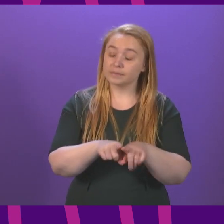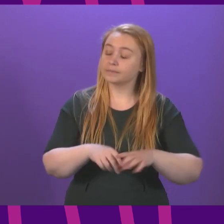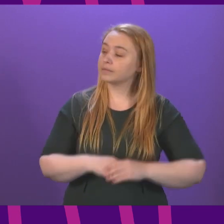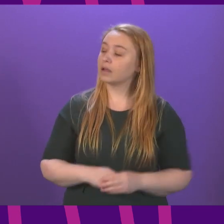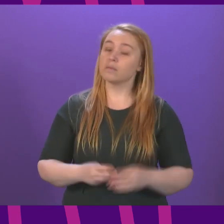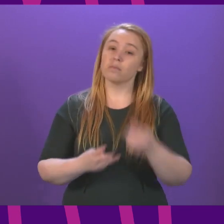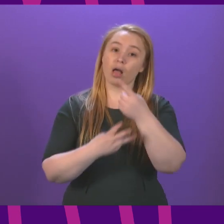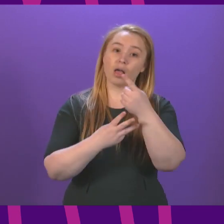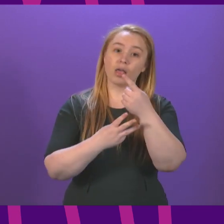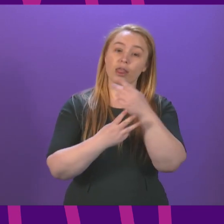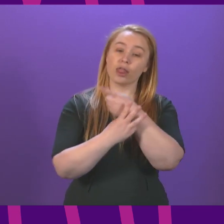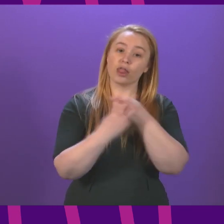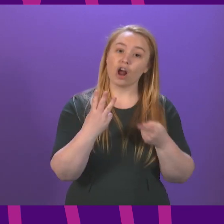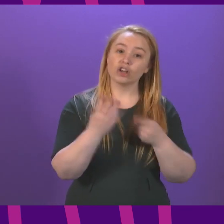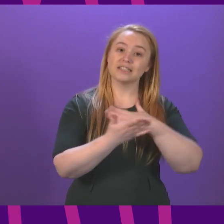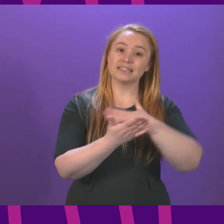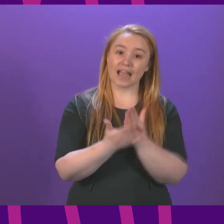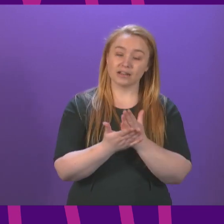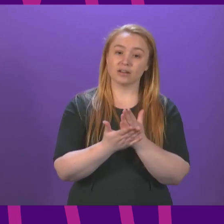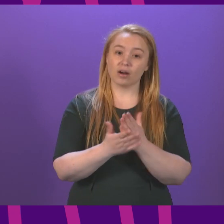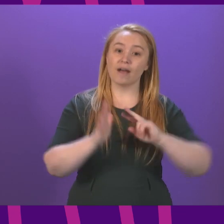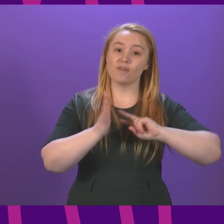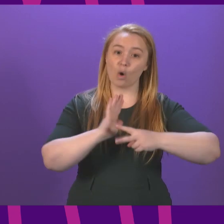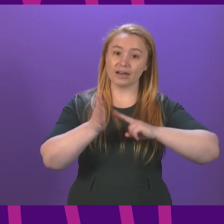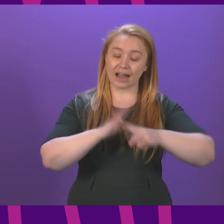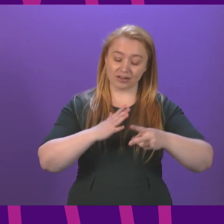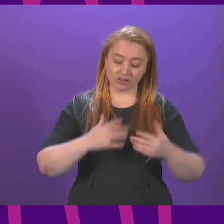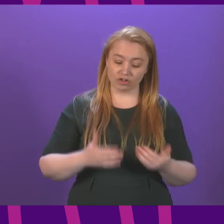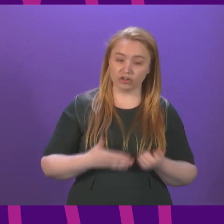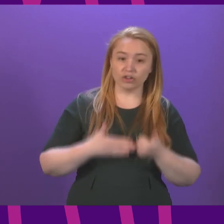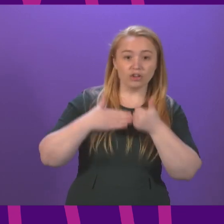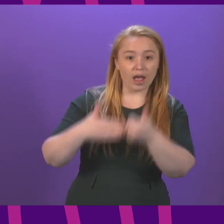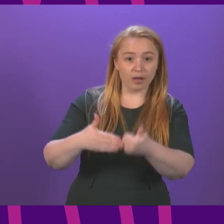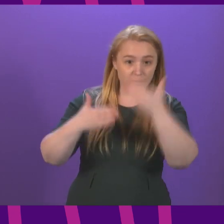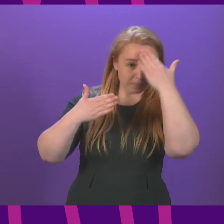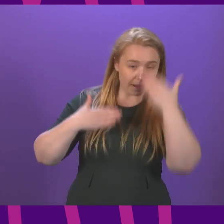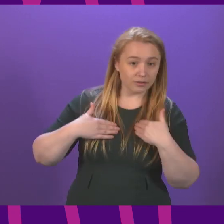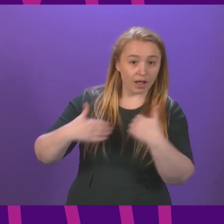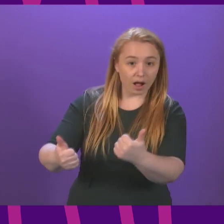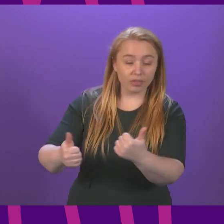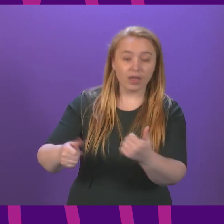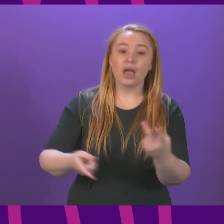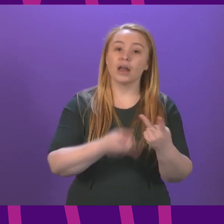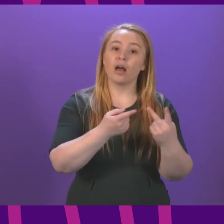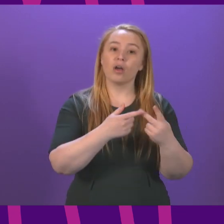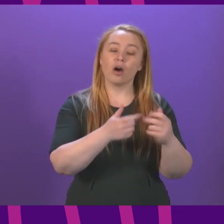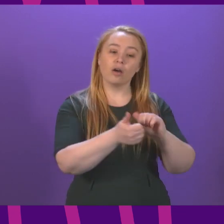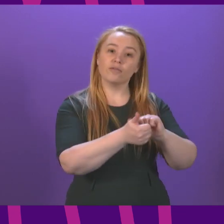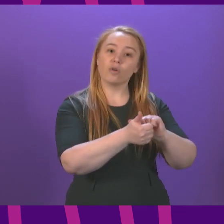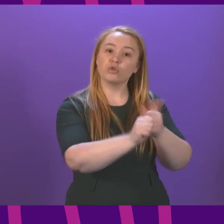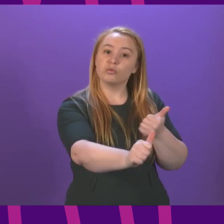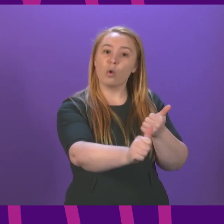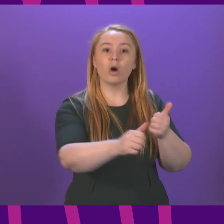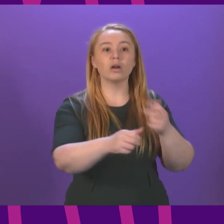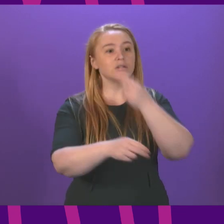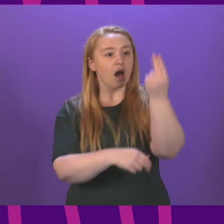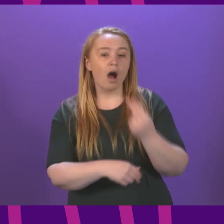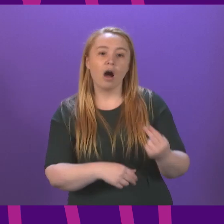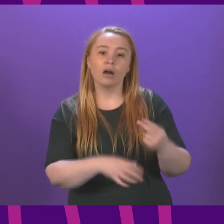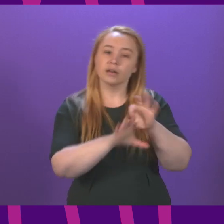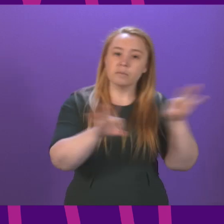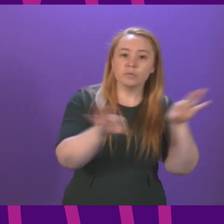is the third sector, both in terms of those organisations offering mental health support, as well as those who deliver organised sport, art, music, etc.